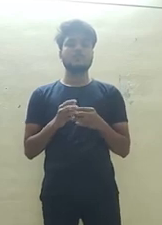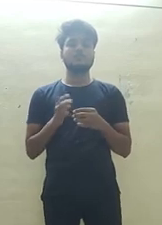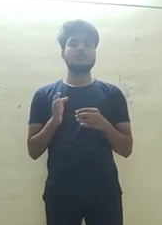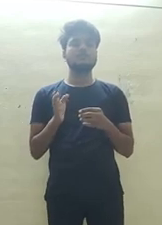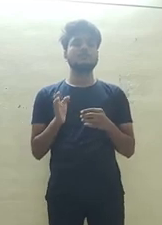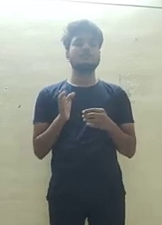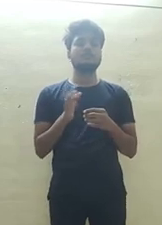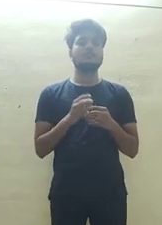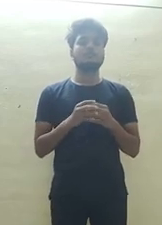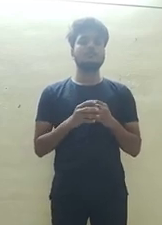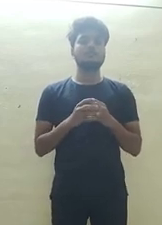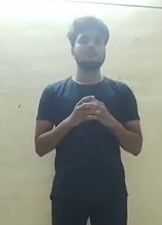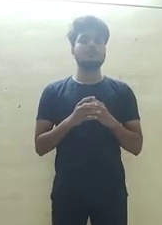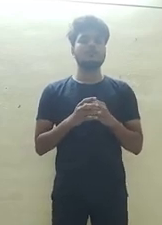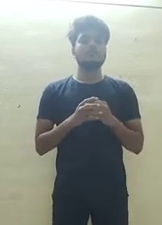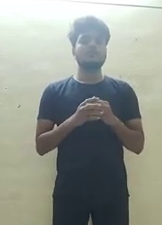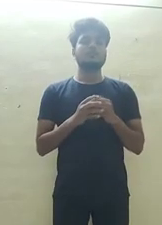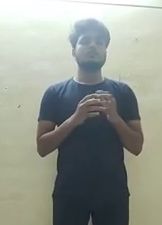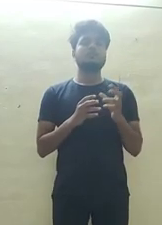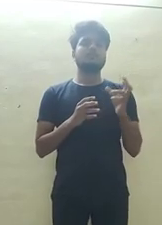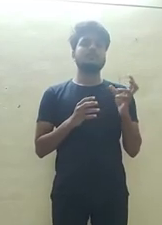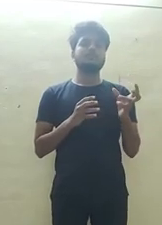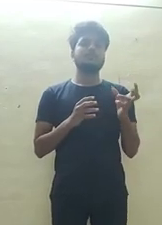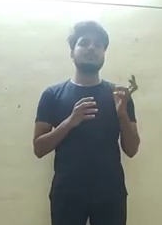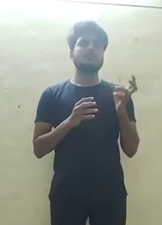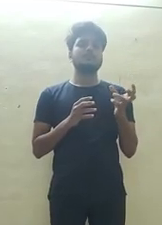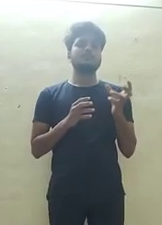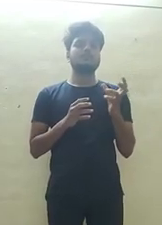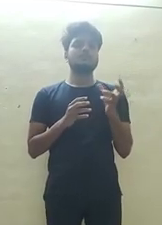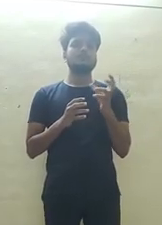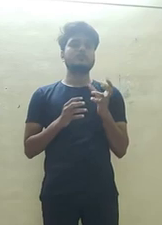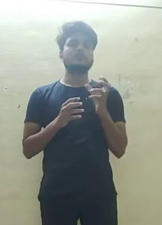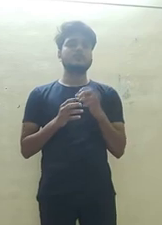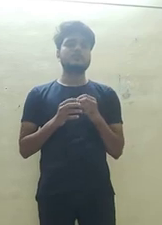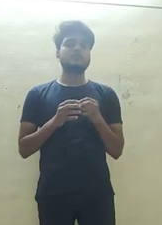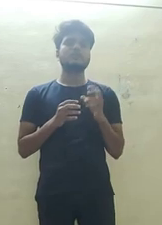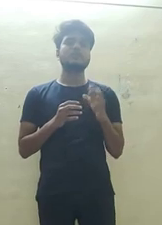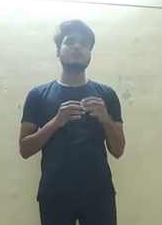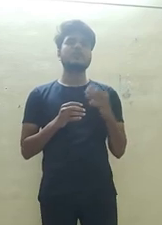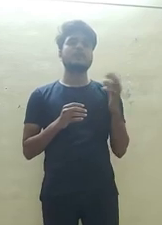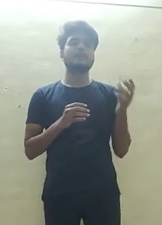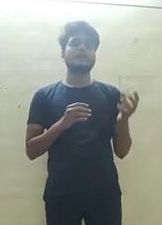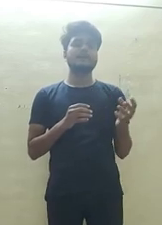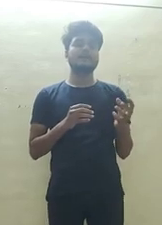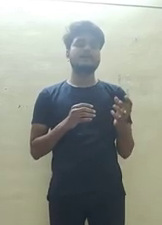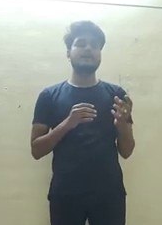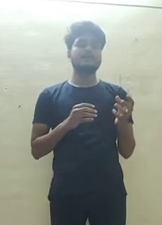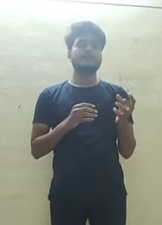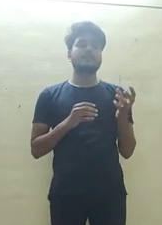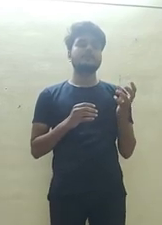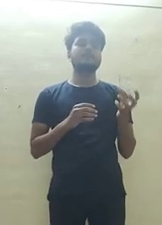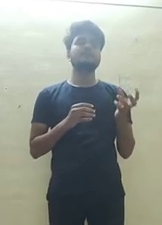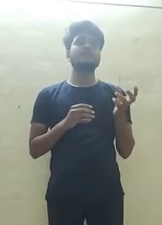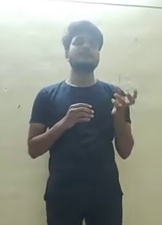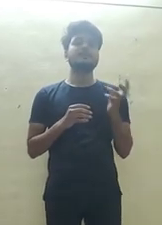is a reasonable process or speed. So the faster a computer's CPU works, the more data it can handle. If data is